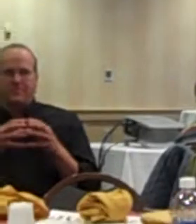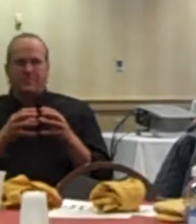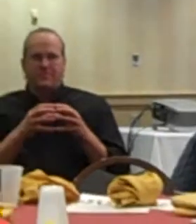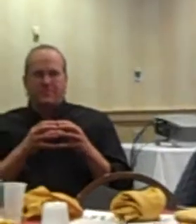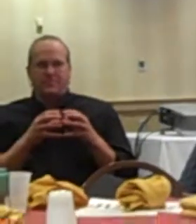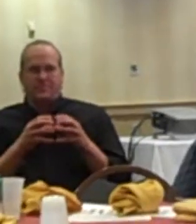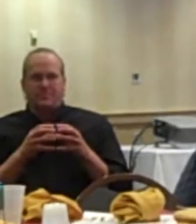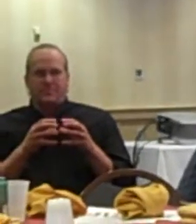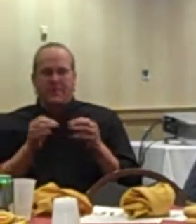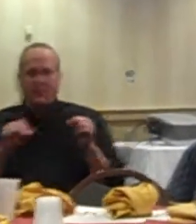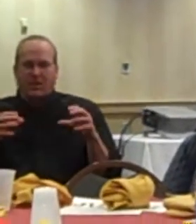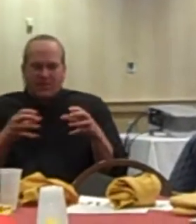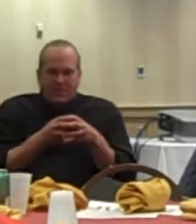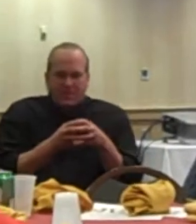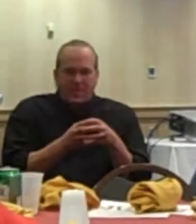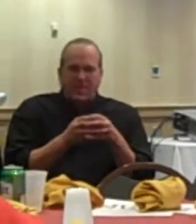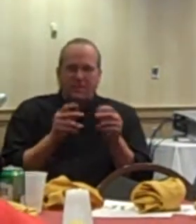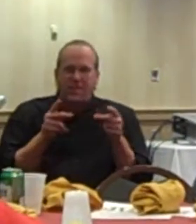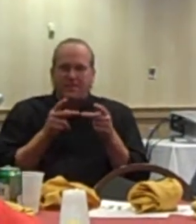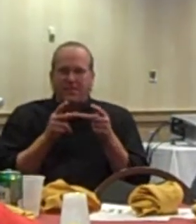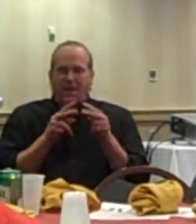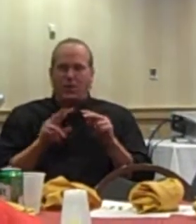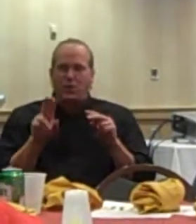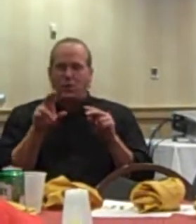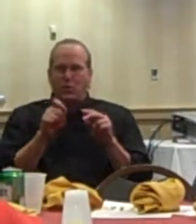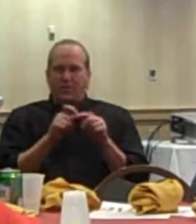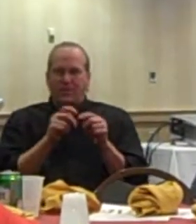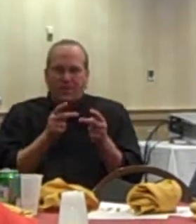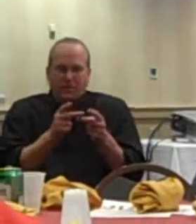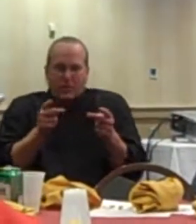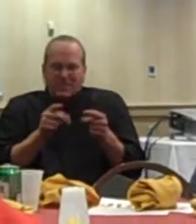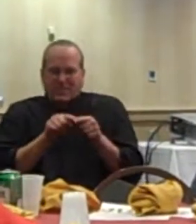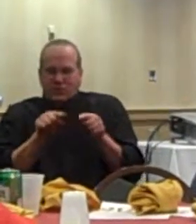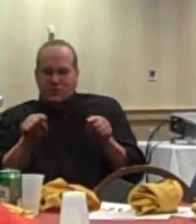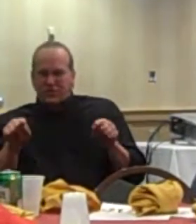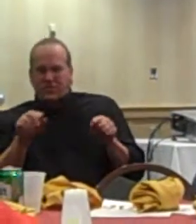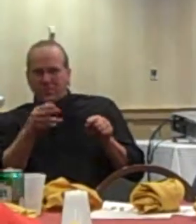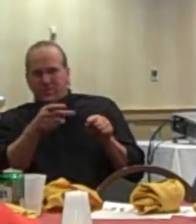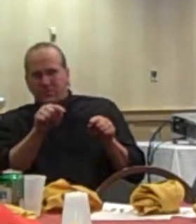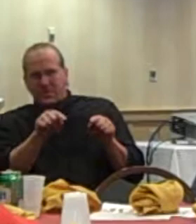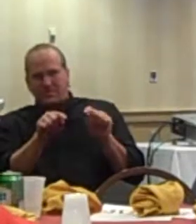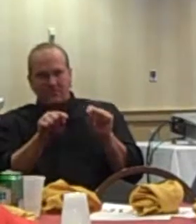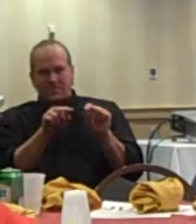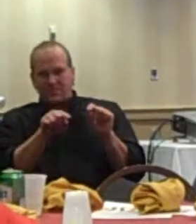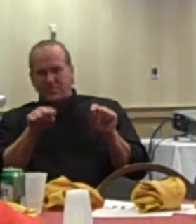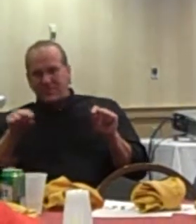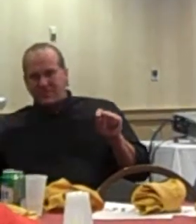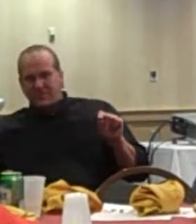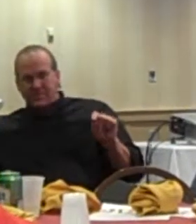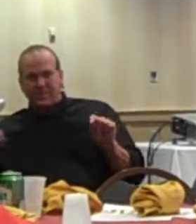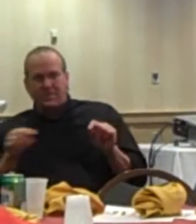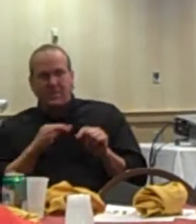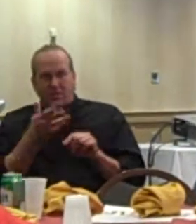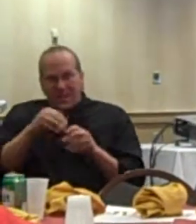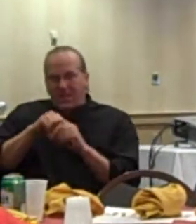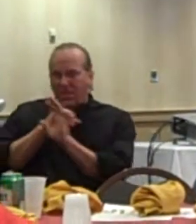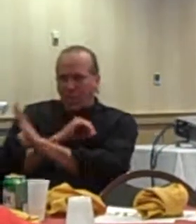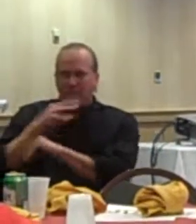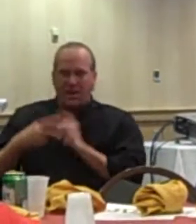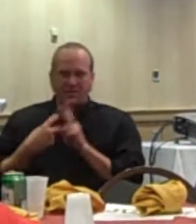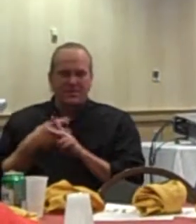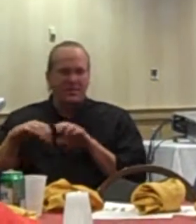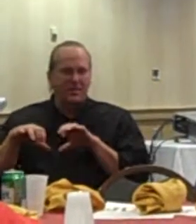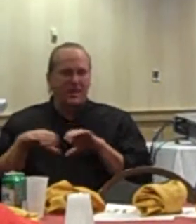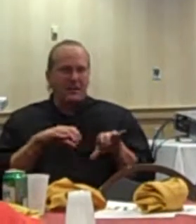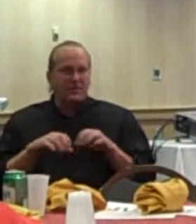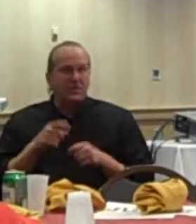bundleability, and unbundleability of place value units, and positional notation. So those three things are all very alive in these kinds of activities,